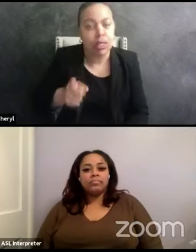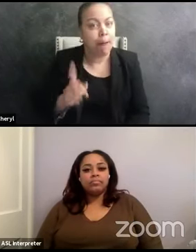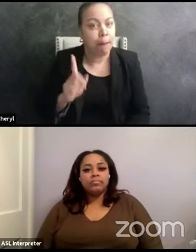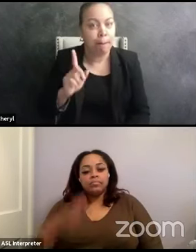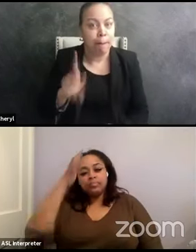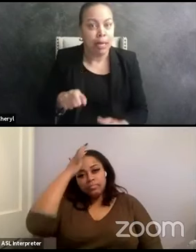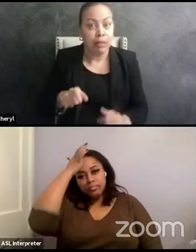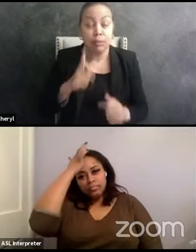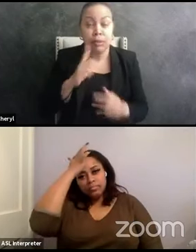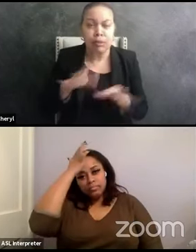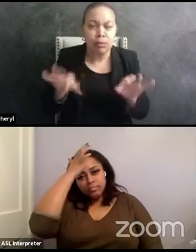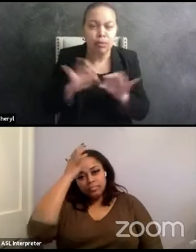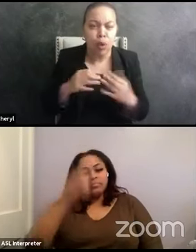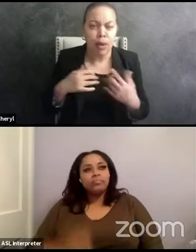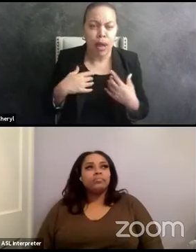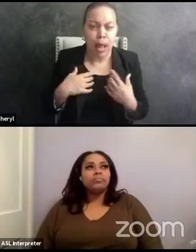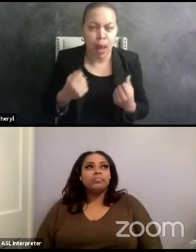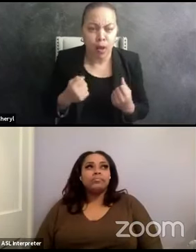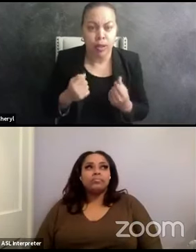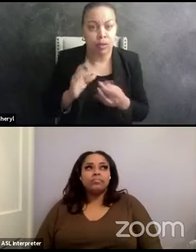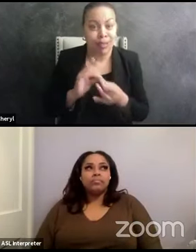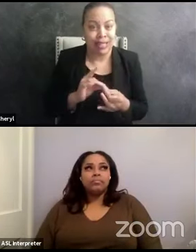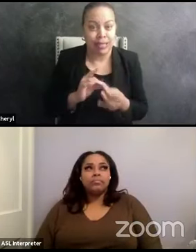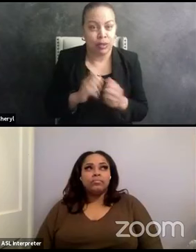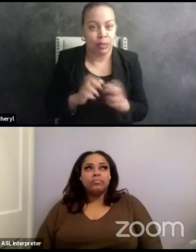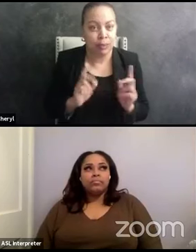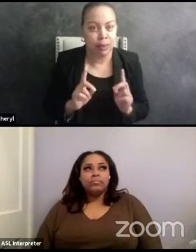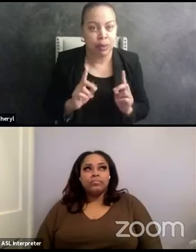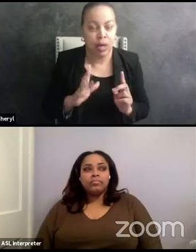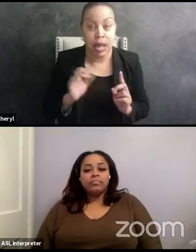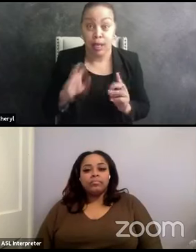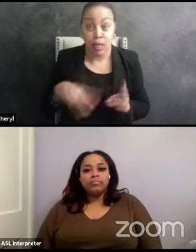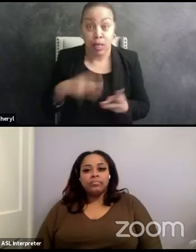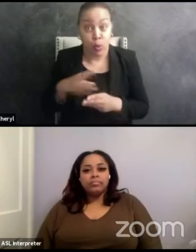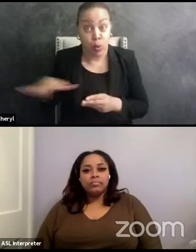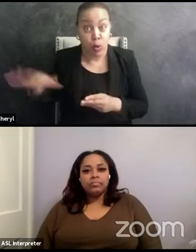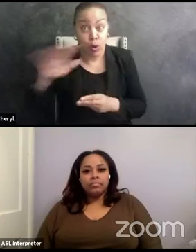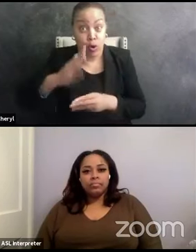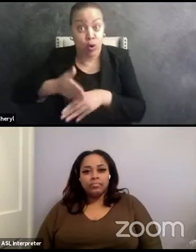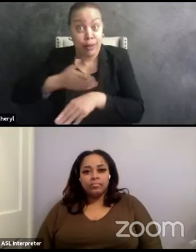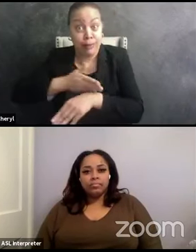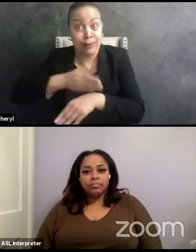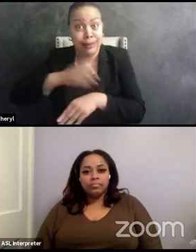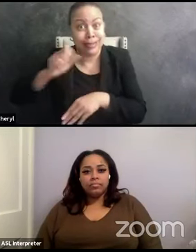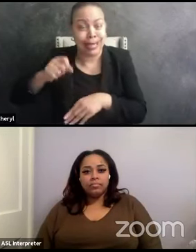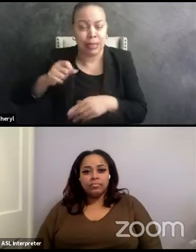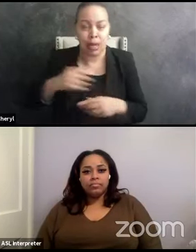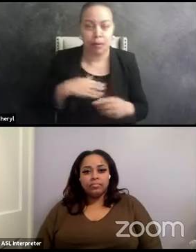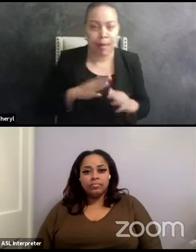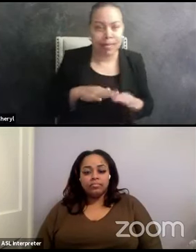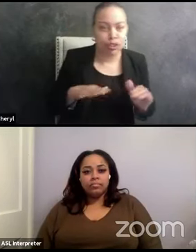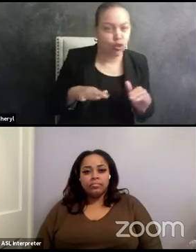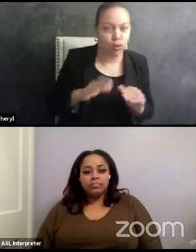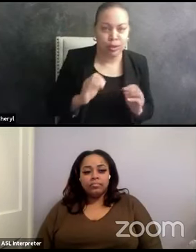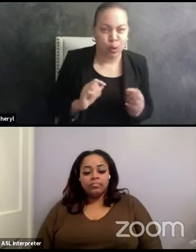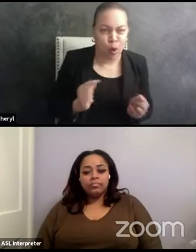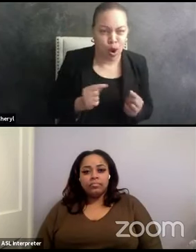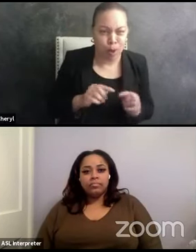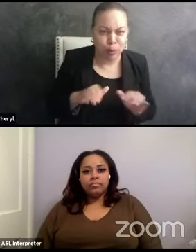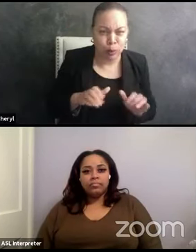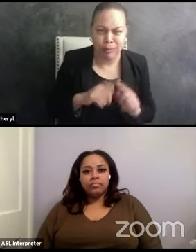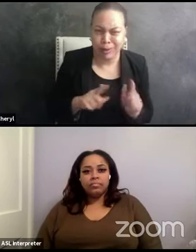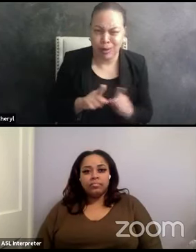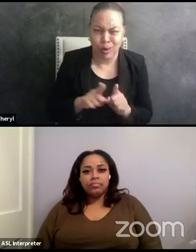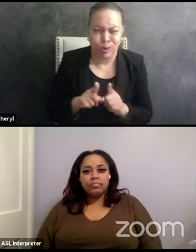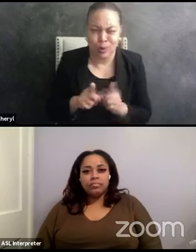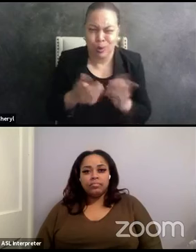healthy relationships with people. Like, not only do I want the world to be better, and I want them, and I don't want my children to be doing harm. I want